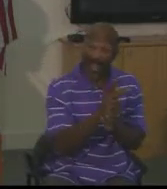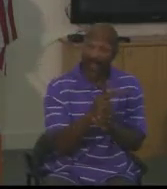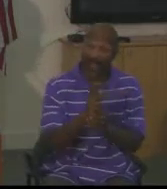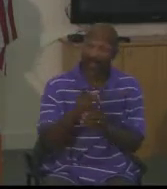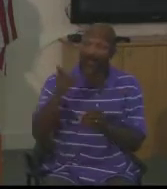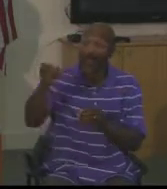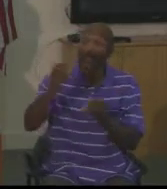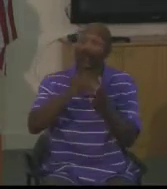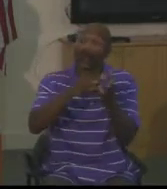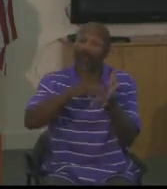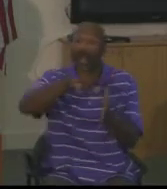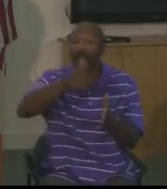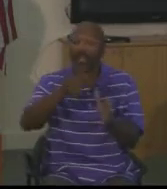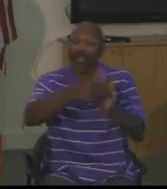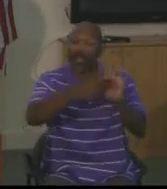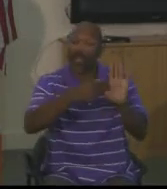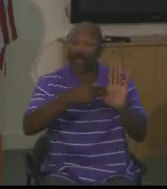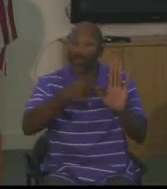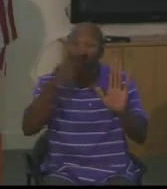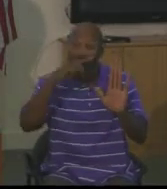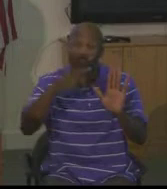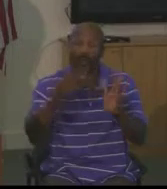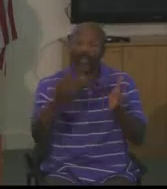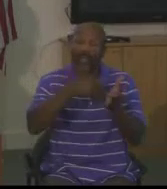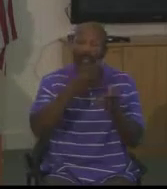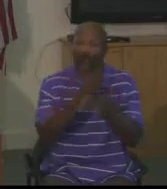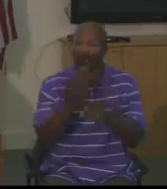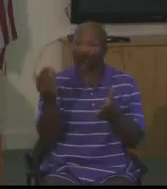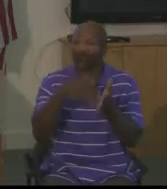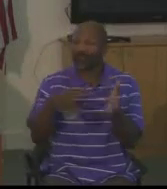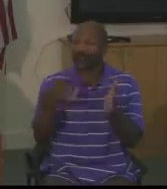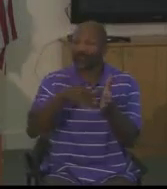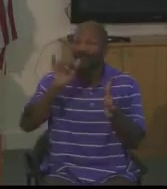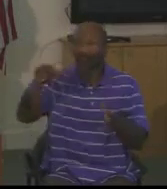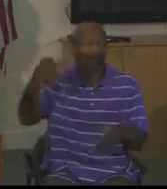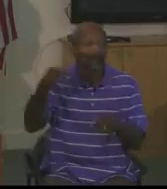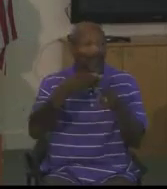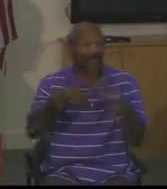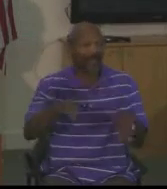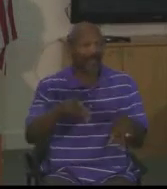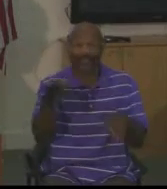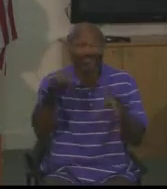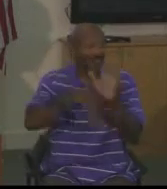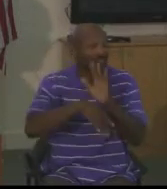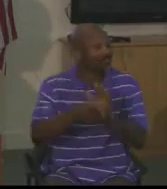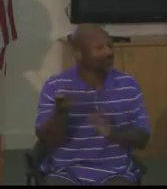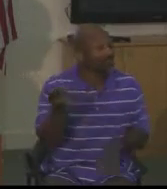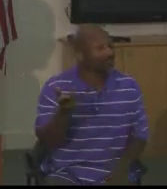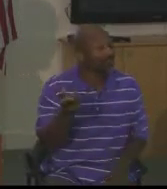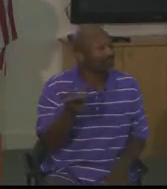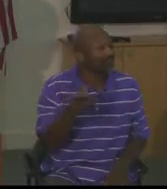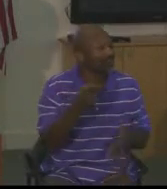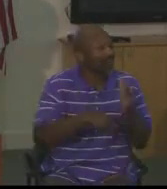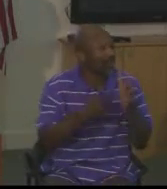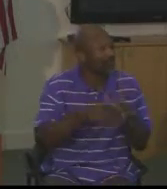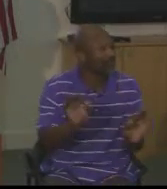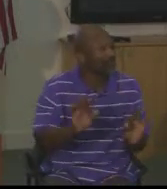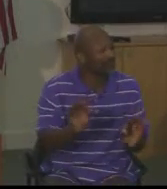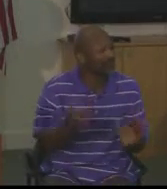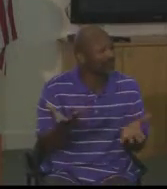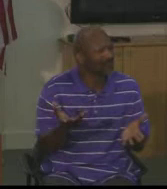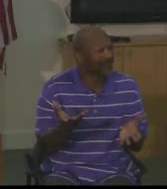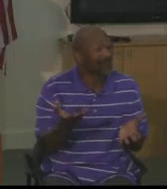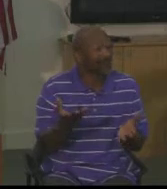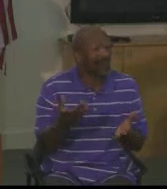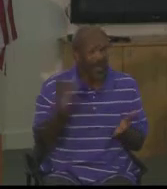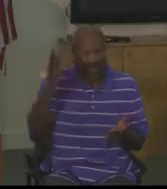another label in here and reuse it, so you can use this over and over. It's cheap, it doesn't cost you anything. This